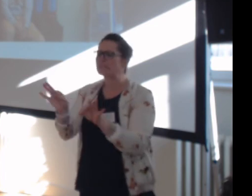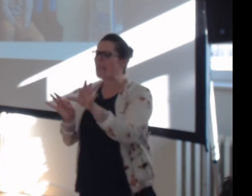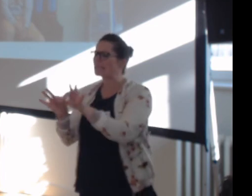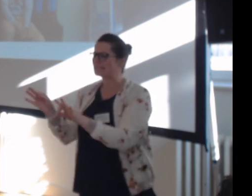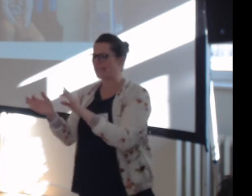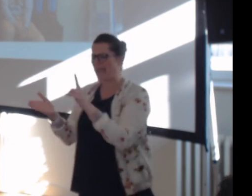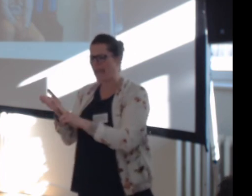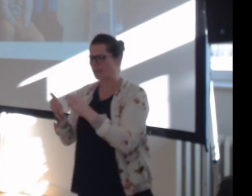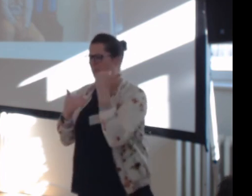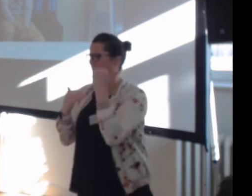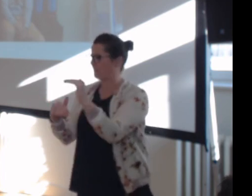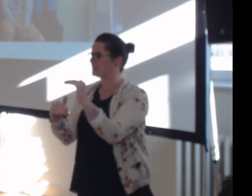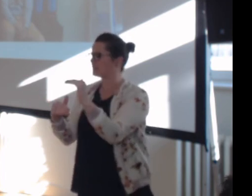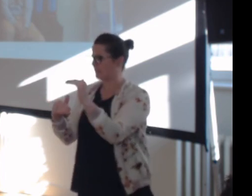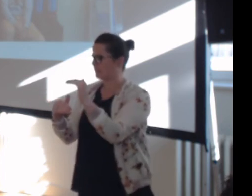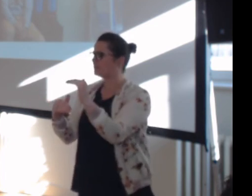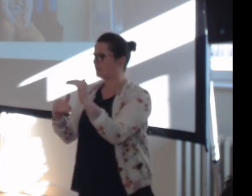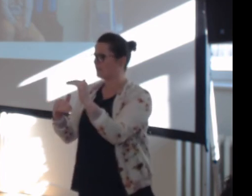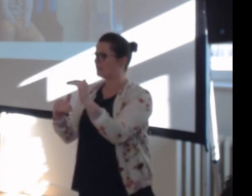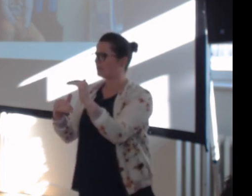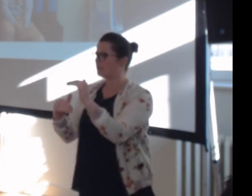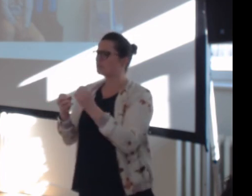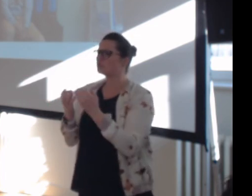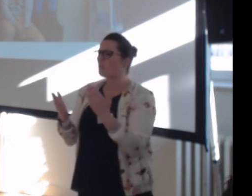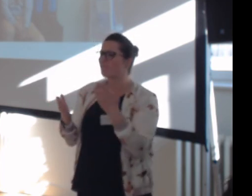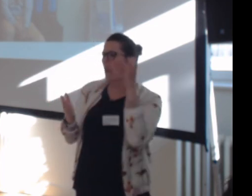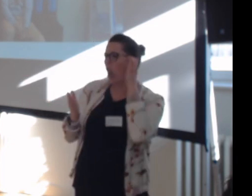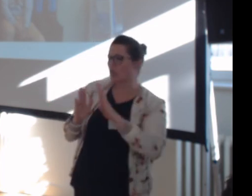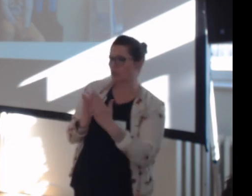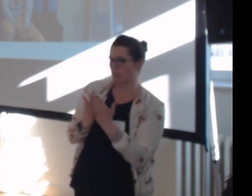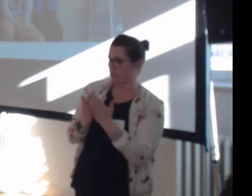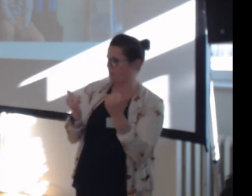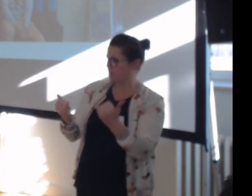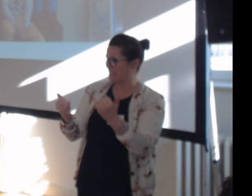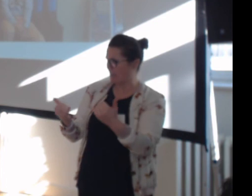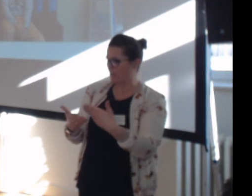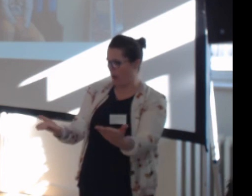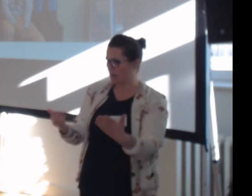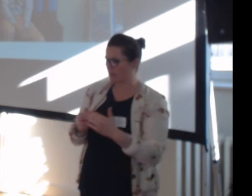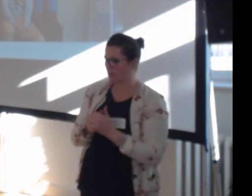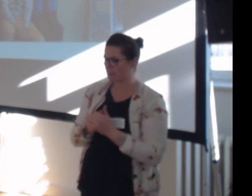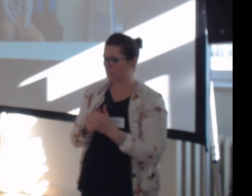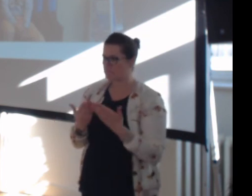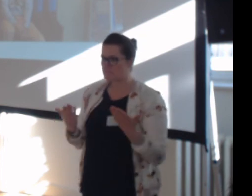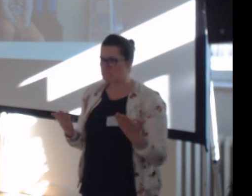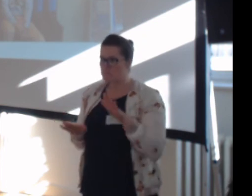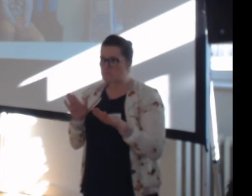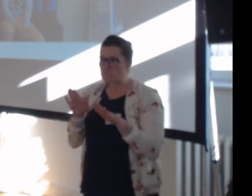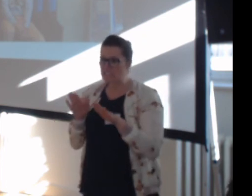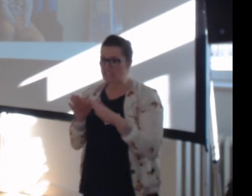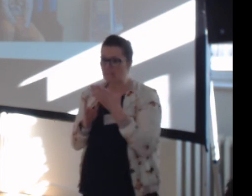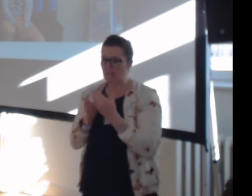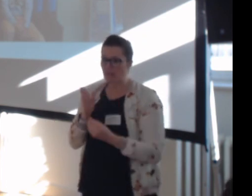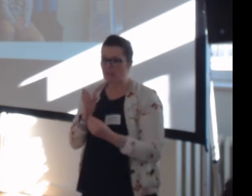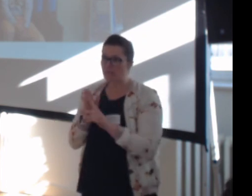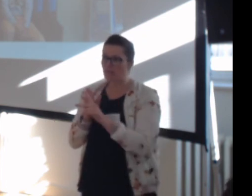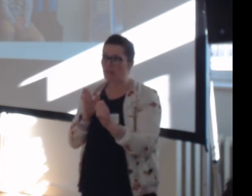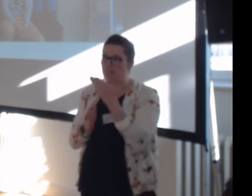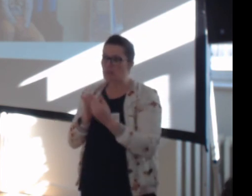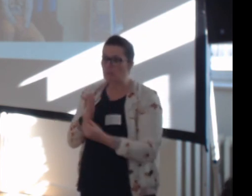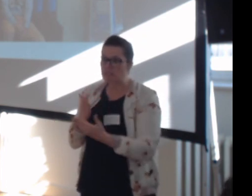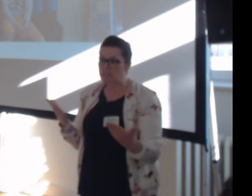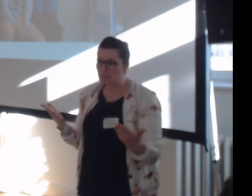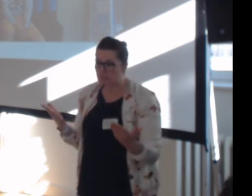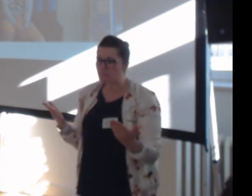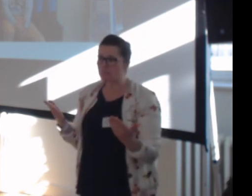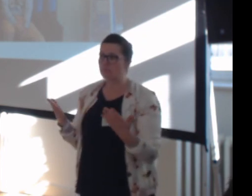however, very limited. While so many DAISY books are available, is this a missed opportunity for the Marrakesh Treaty? Do we